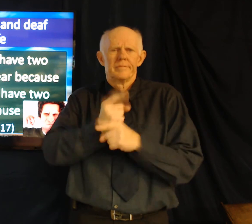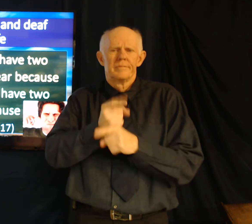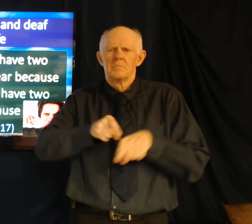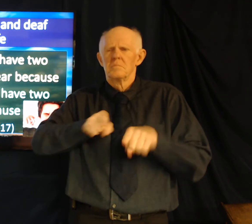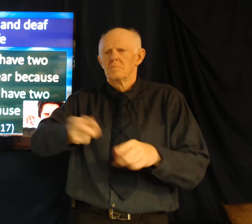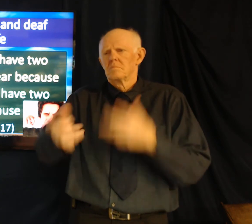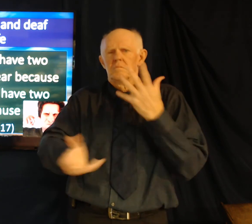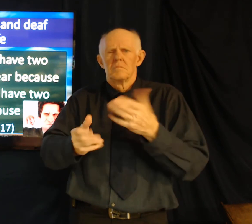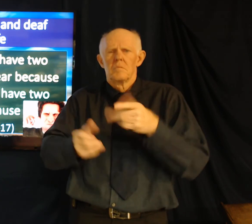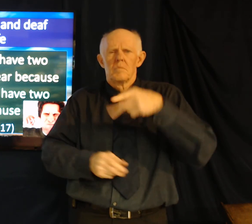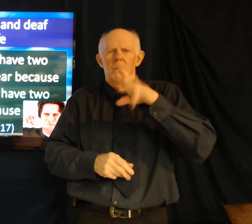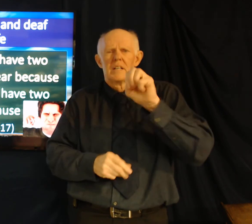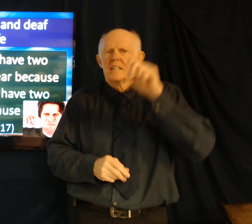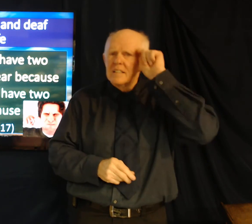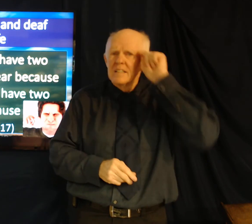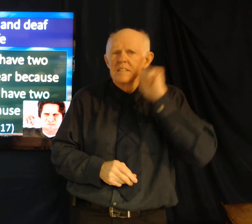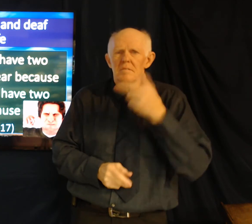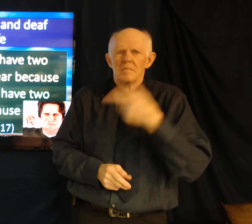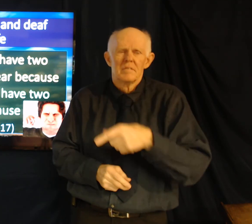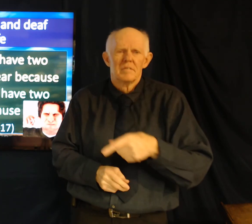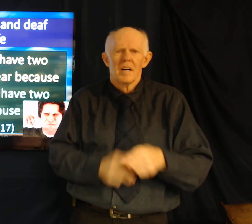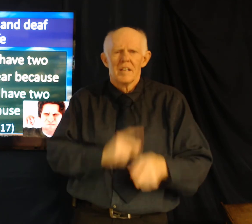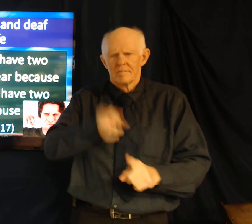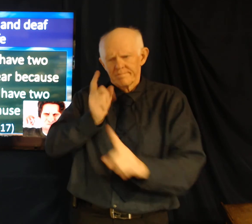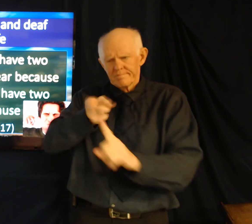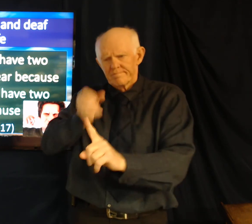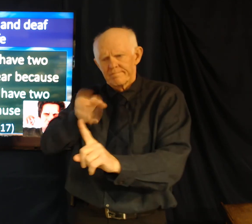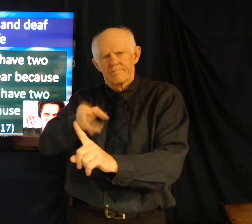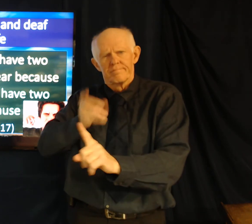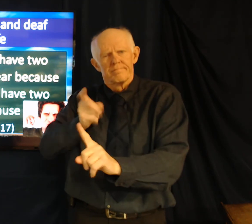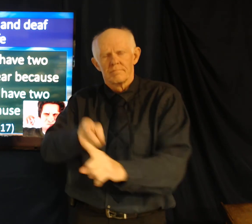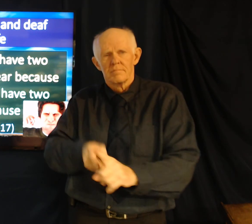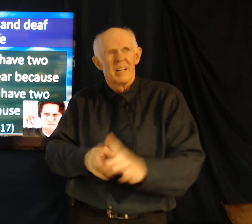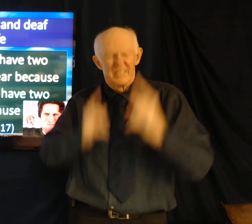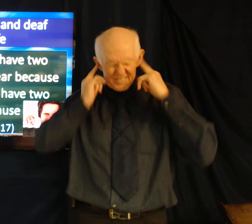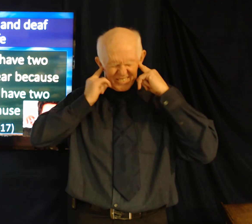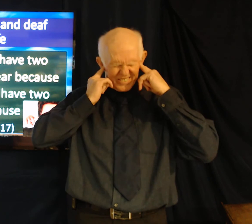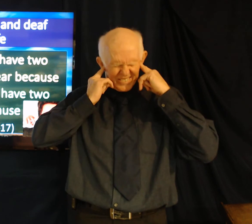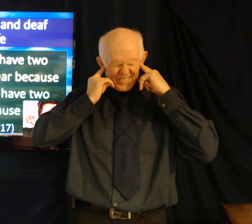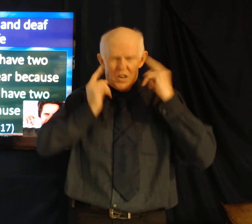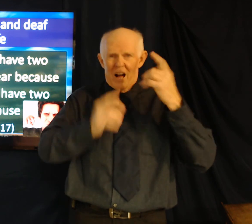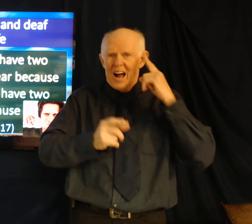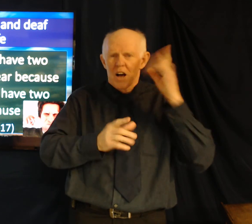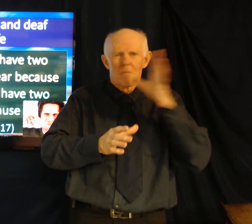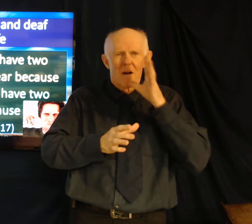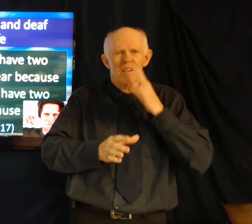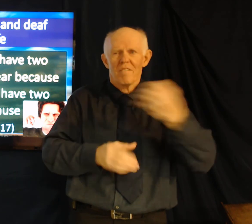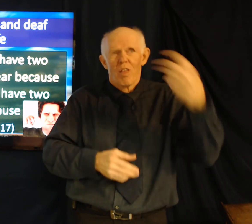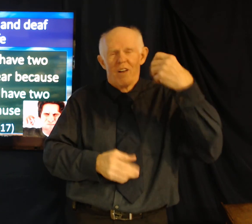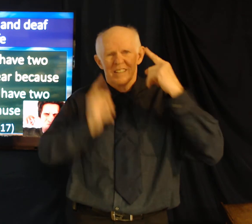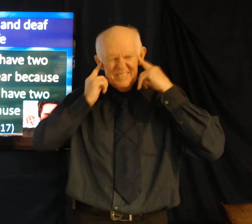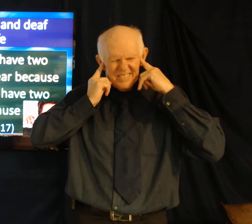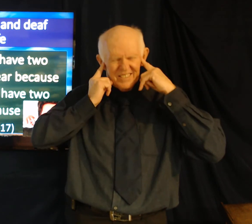they're not doing right maybe a teenager that's rebellious and mom's chastising them and